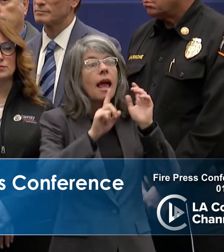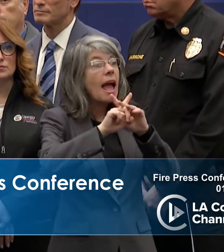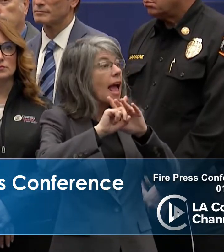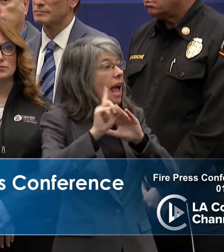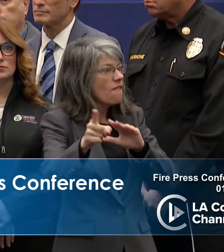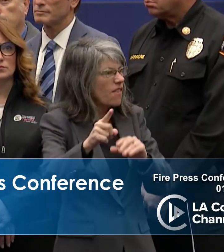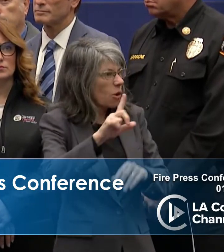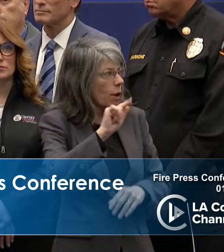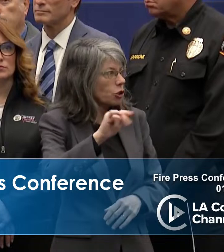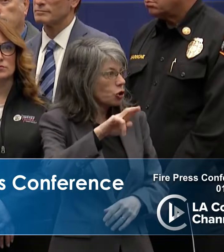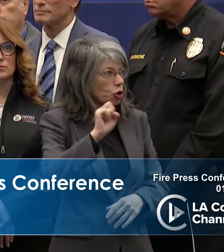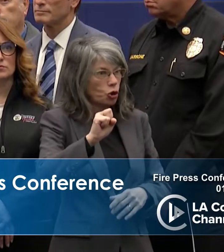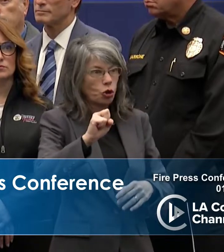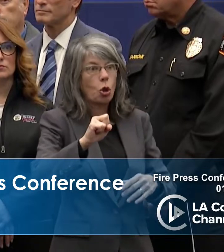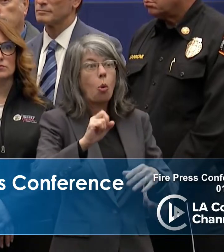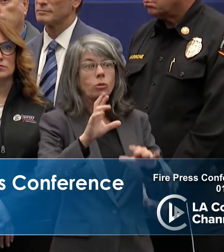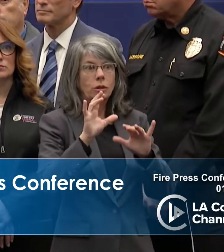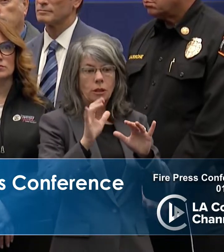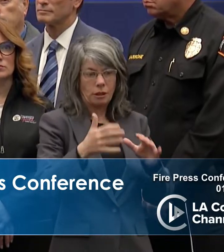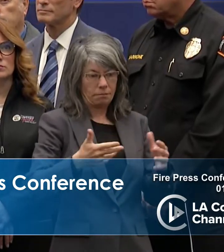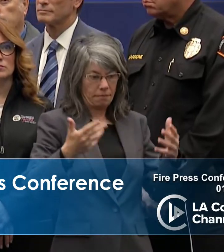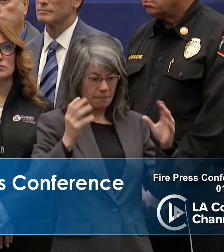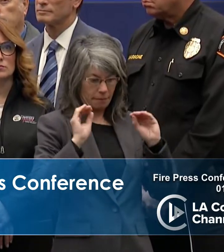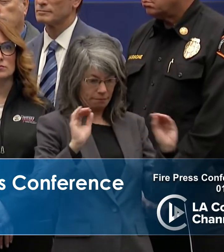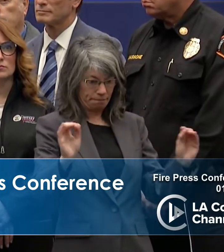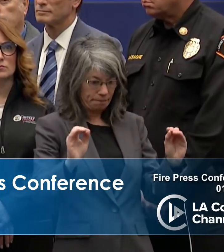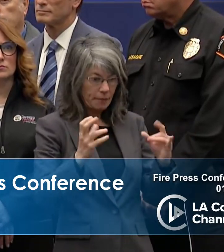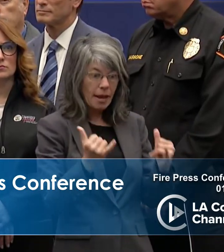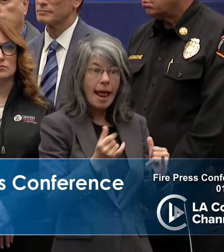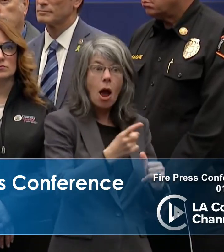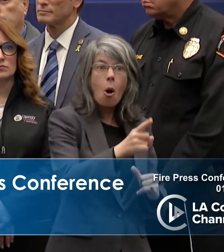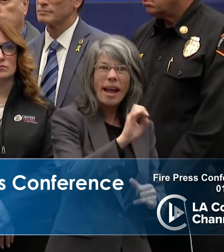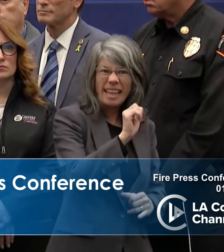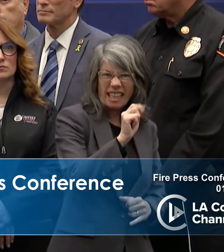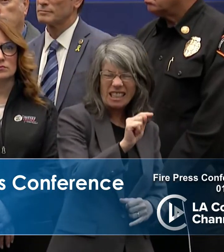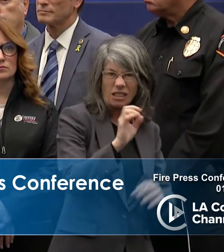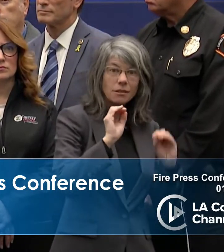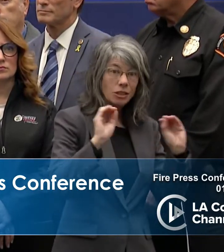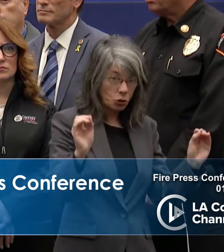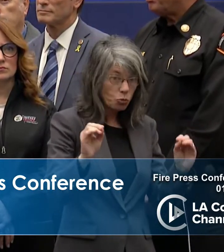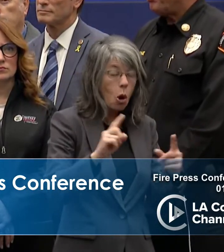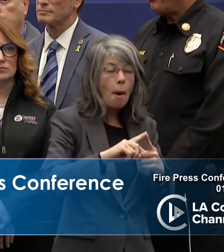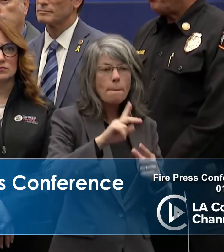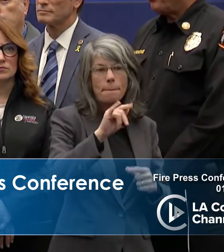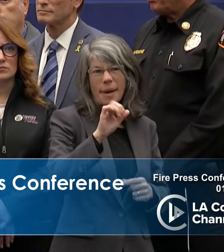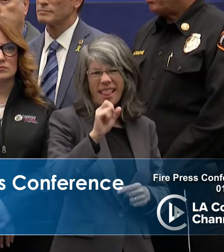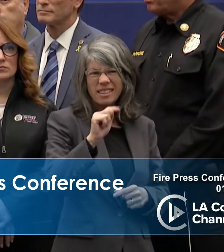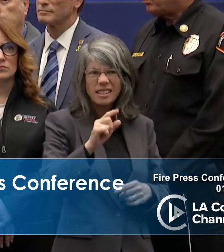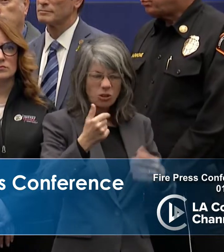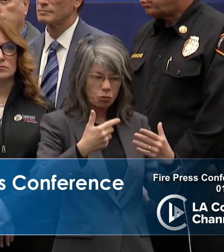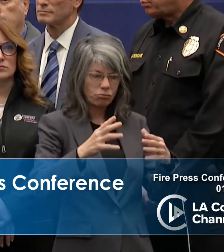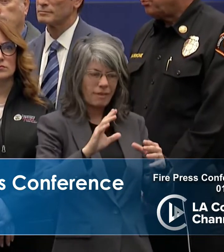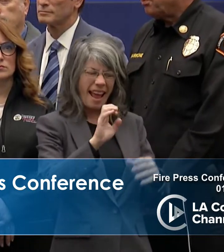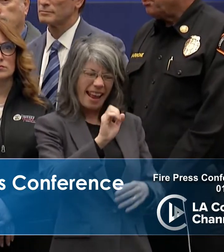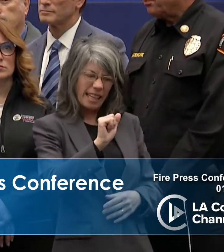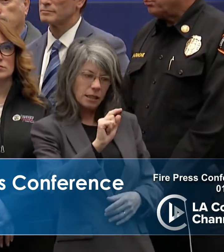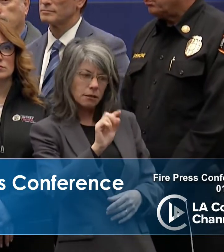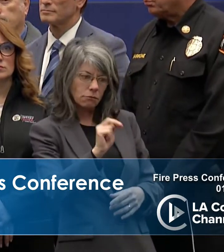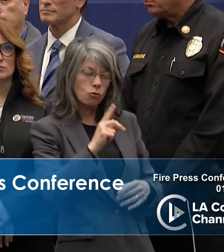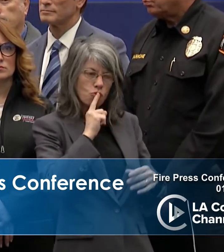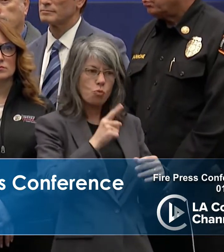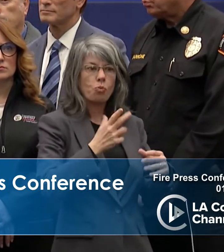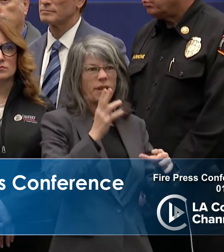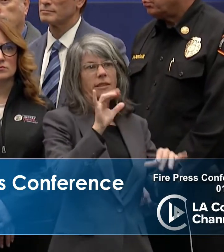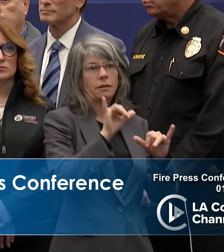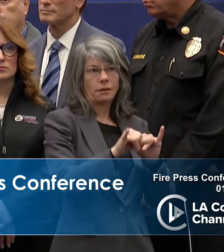Evacuation zones lifted, Palisades 0. Eaton, we did lift 2. So we're communicating the